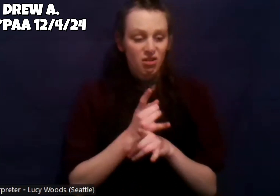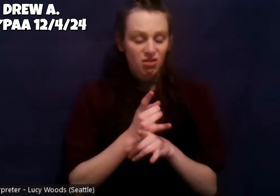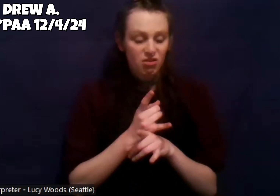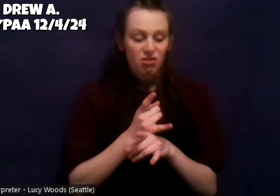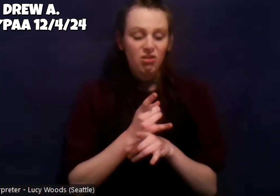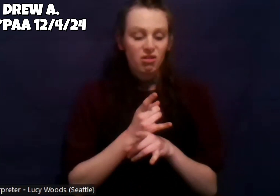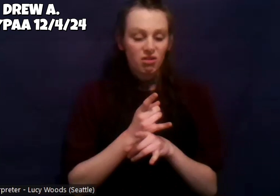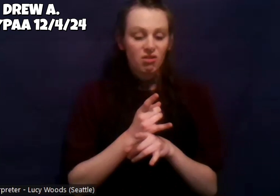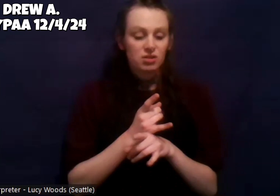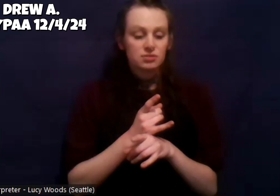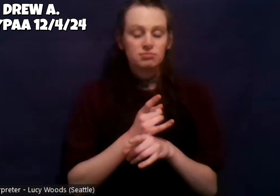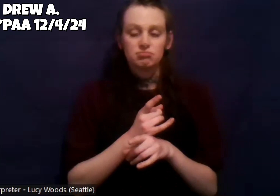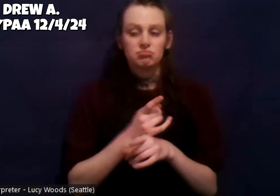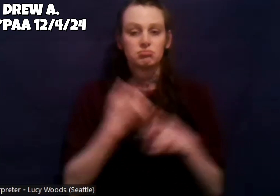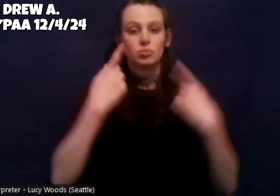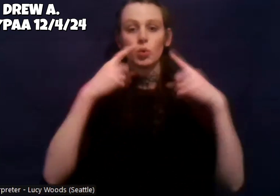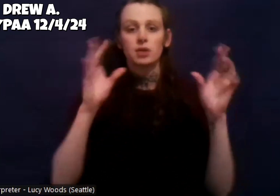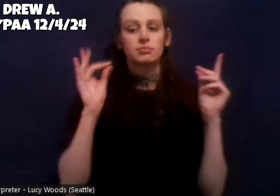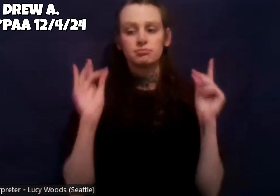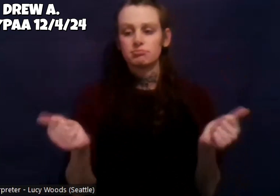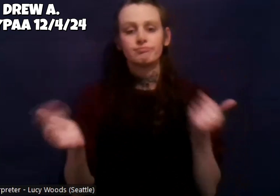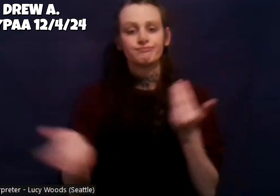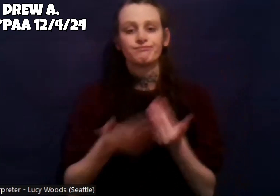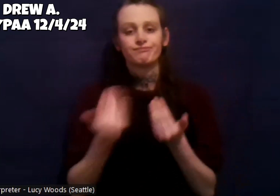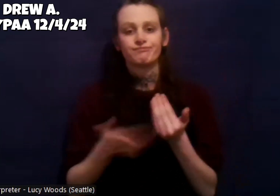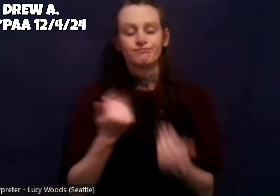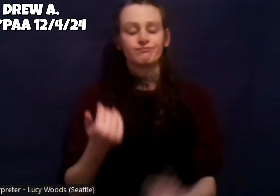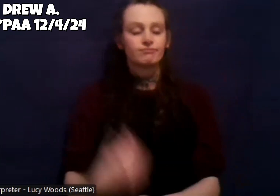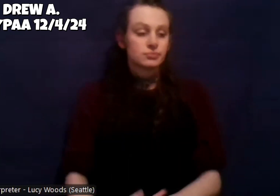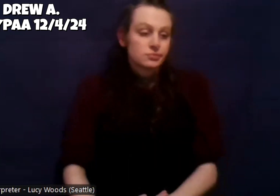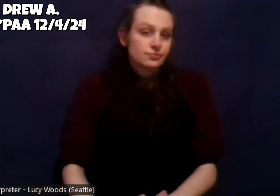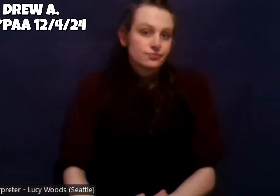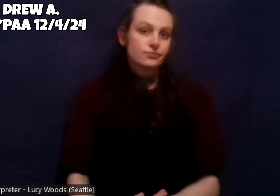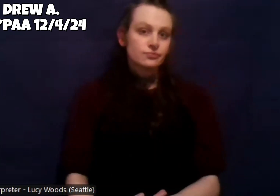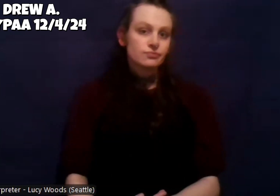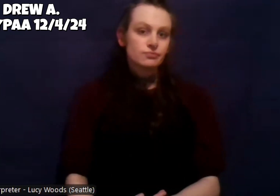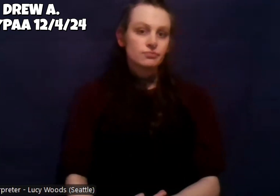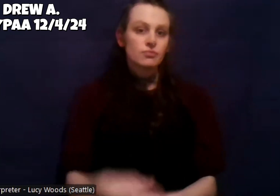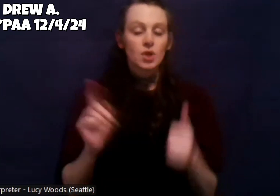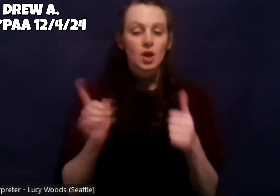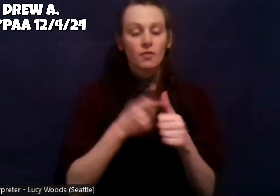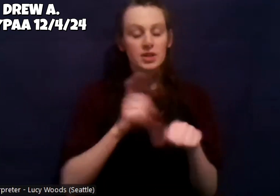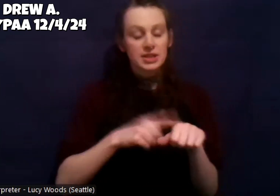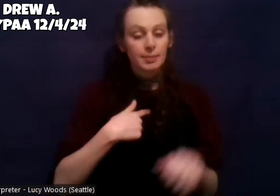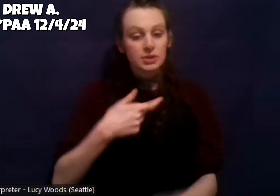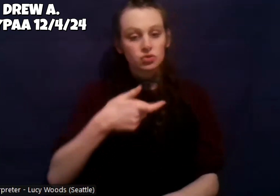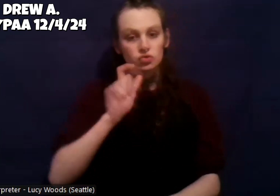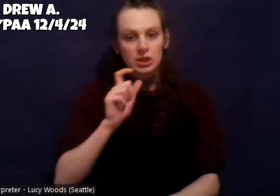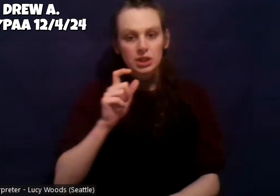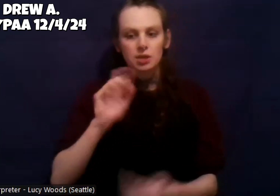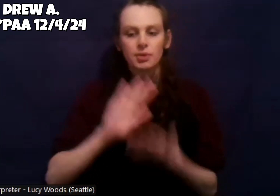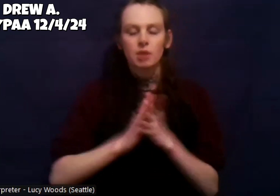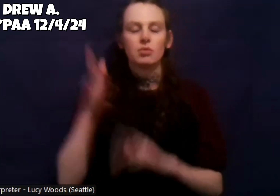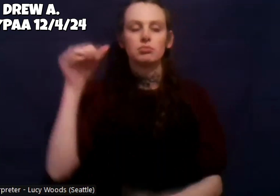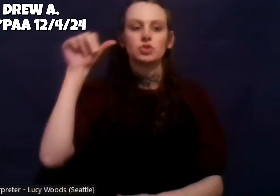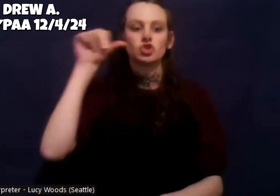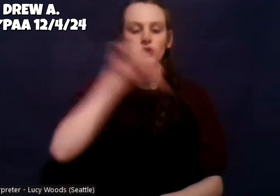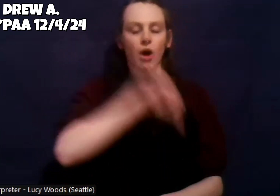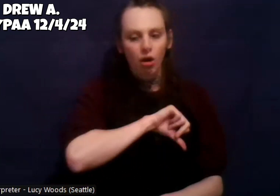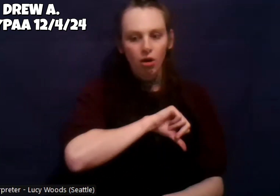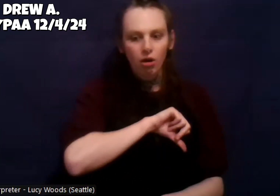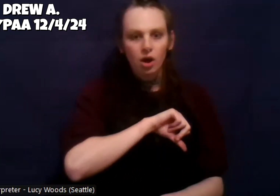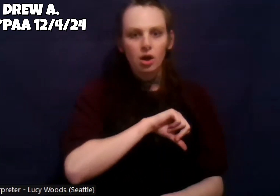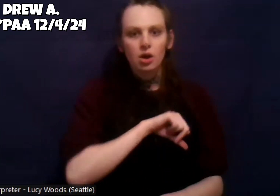that worked like a charm. I remember the first time I drank, I got like super drunk because I loved it, and all those feelings of